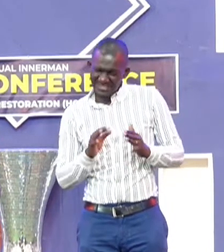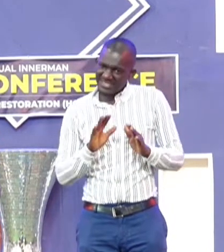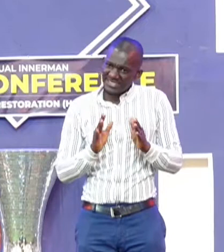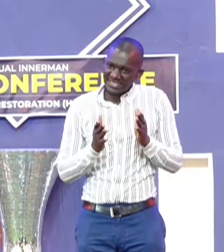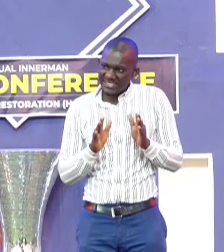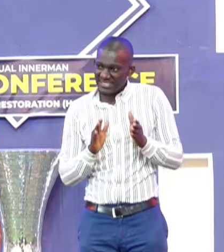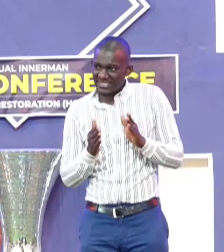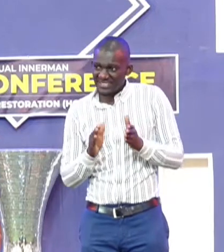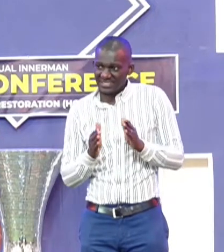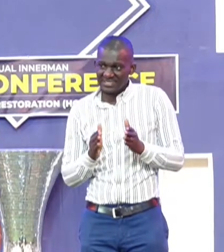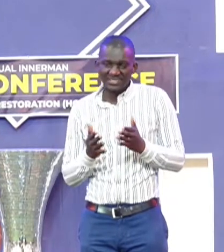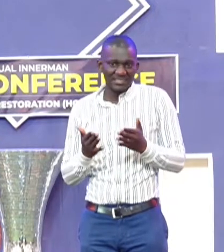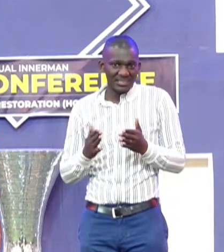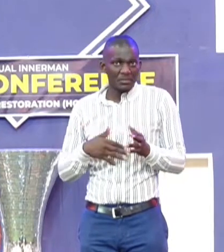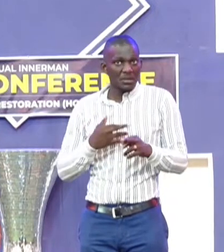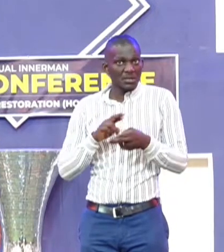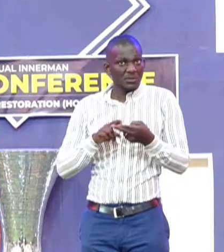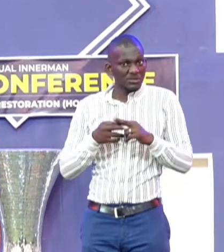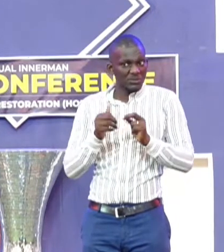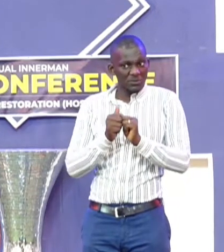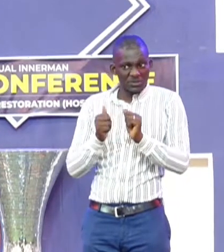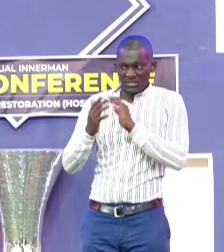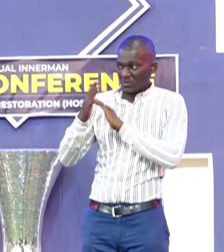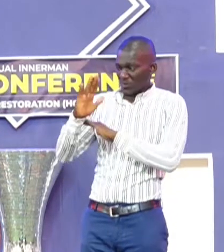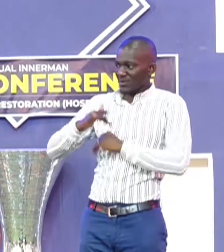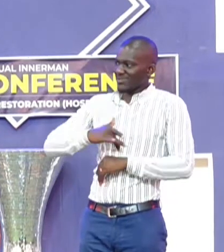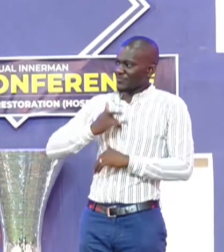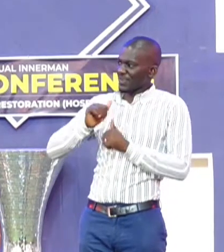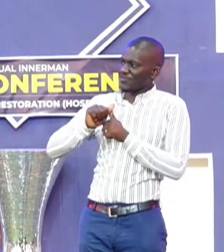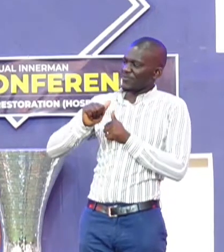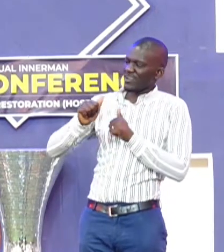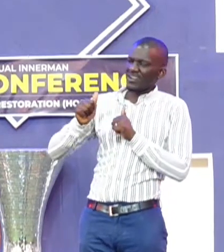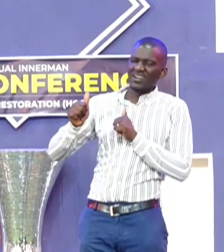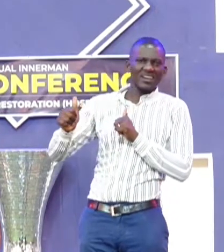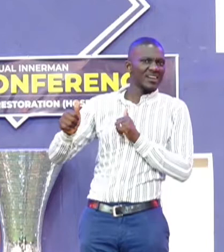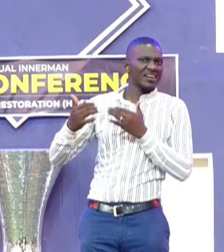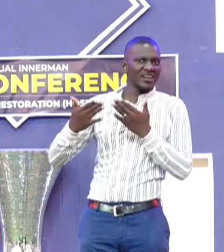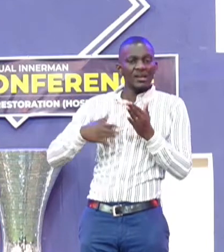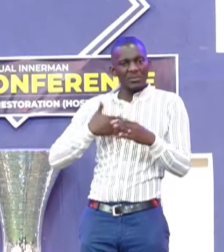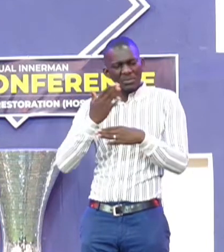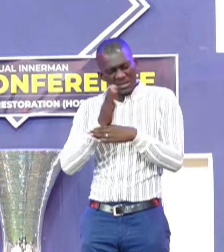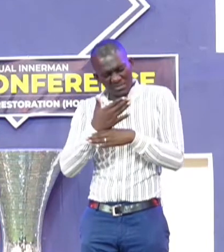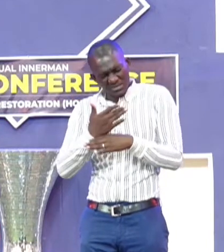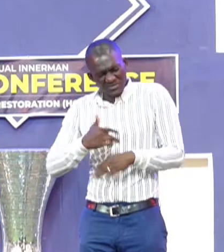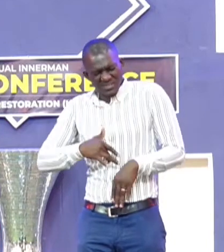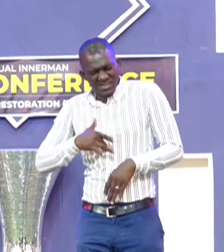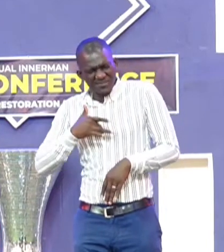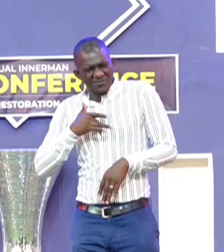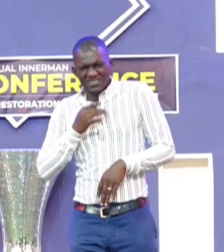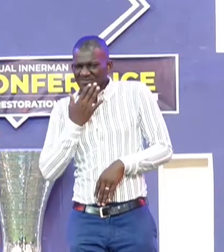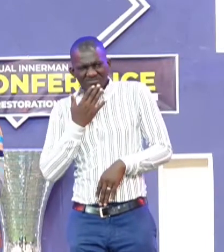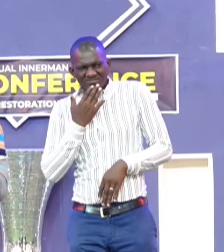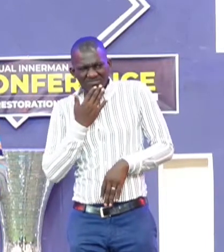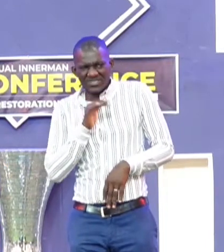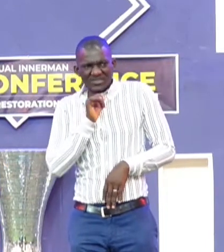spiritually things are not connected, my relationship with God I feel is bad.